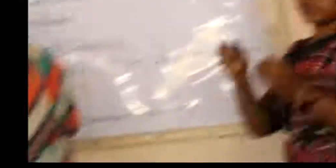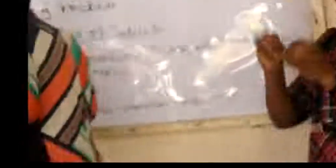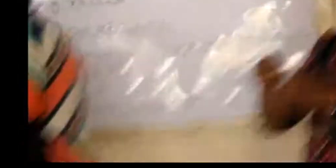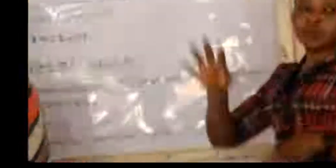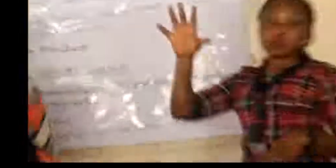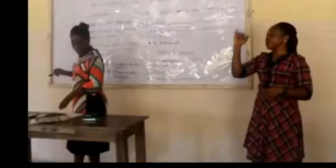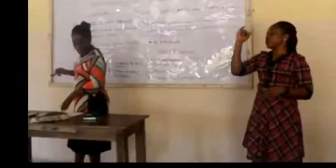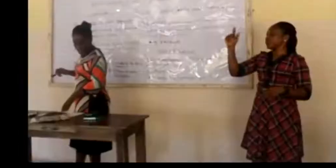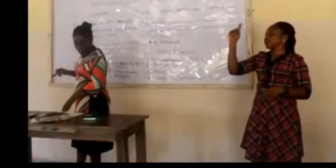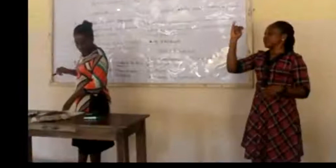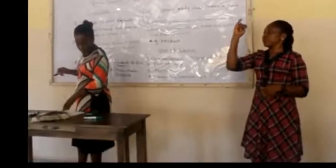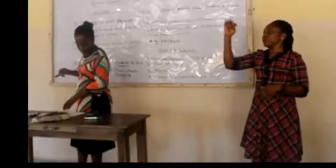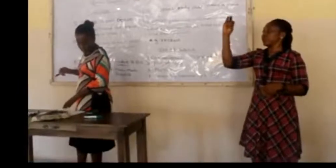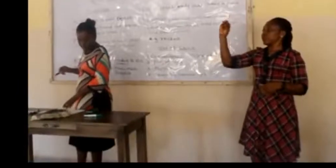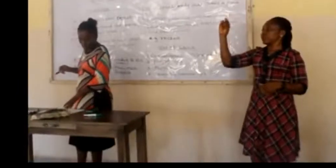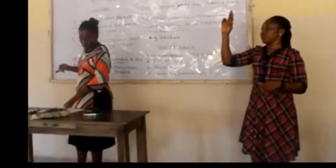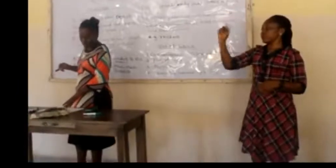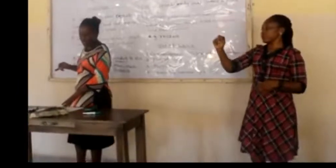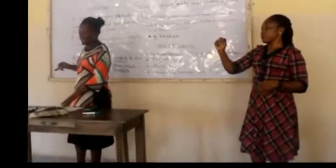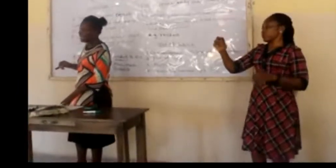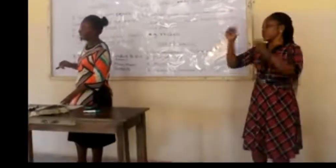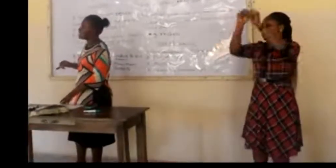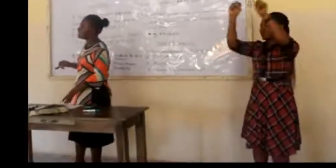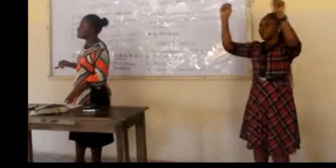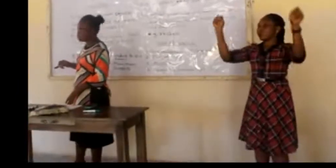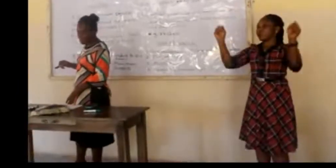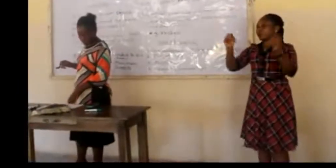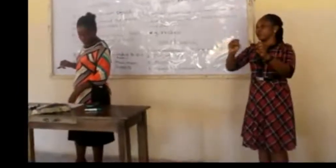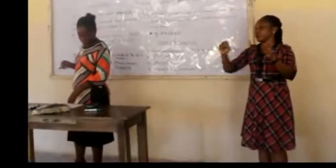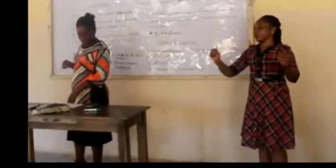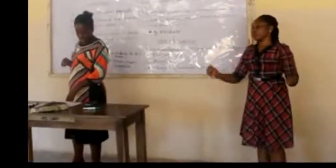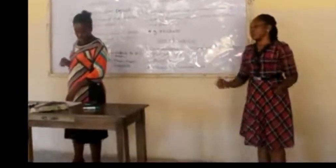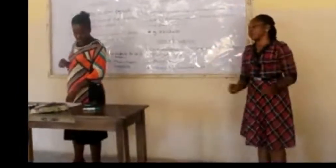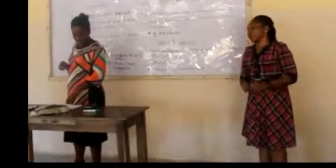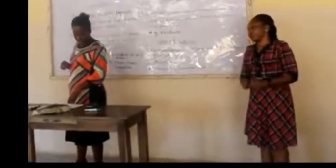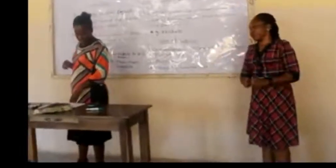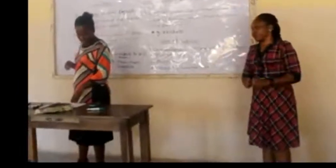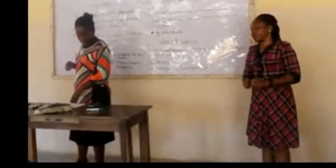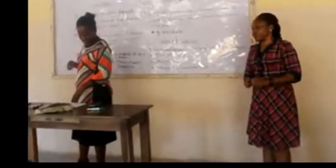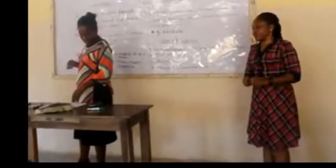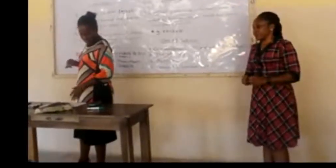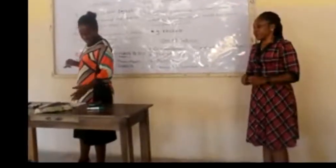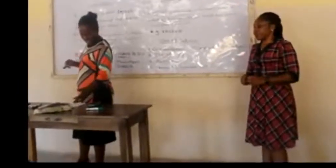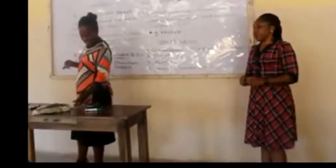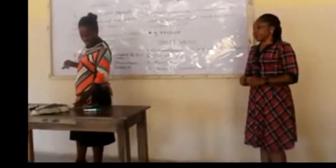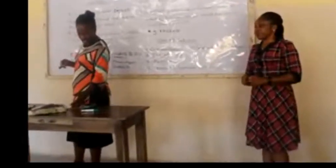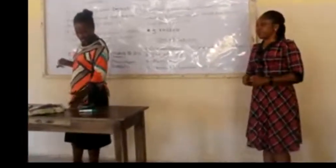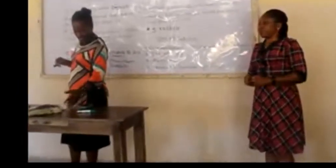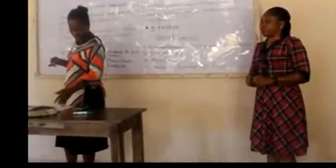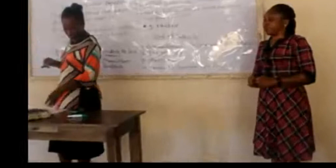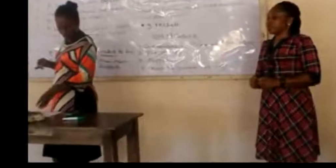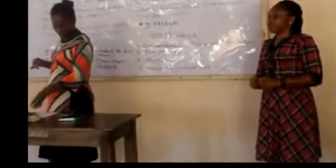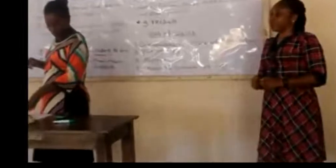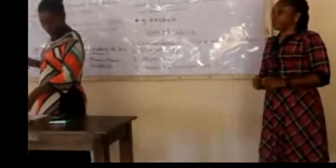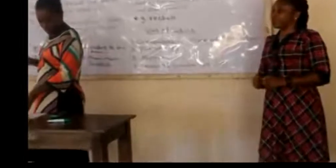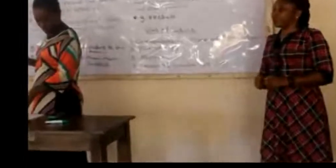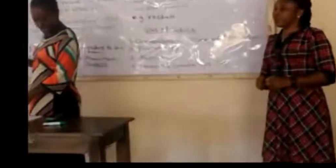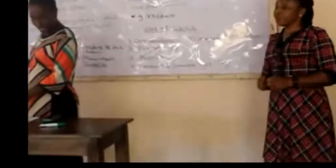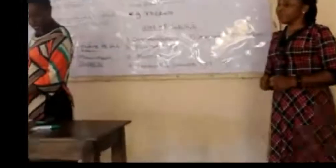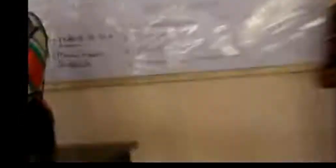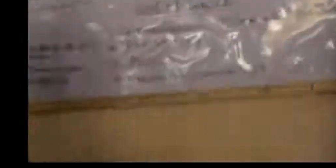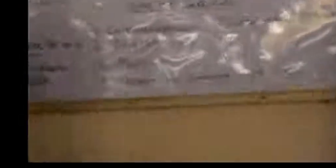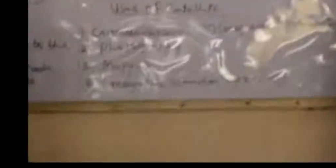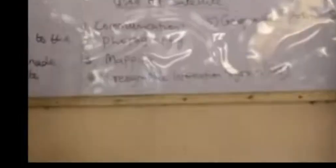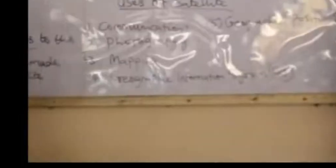Geographic position, place, ships, etc. Satellite has made it possible that